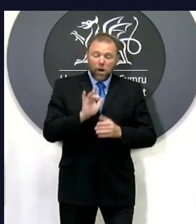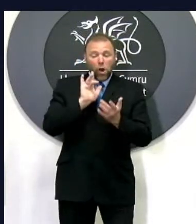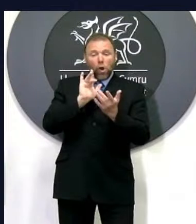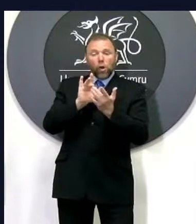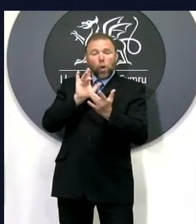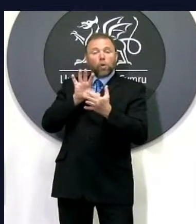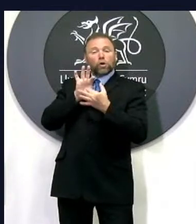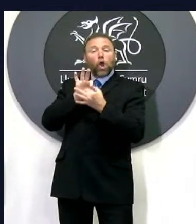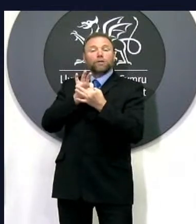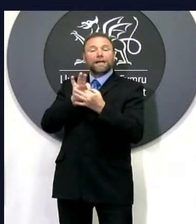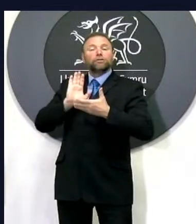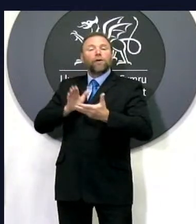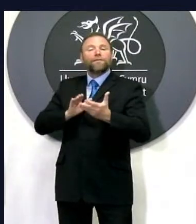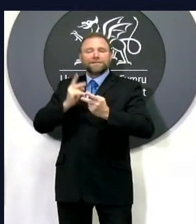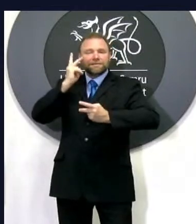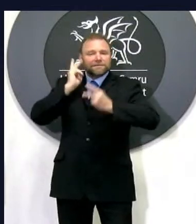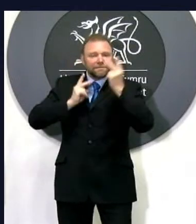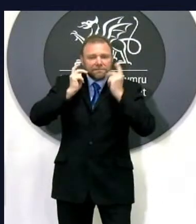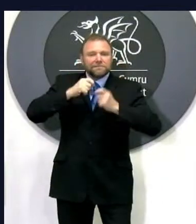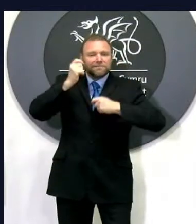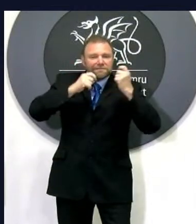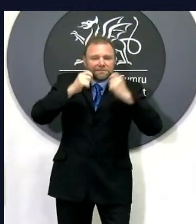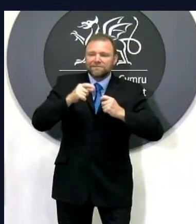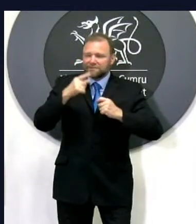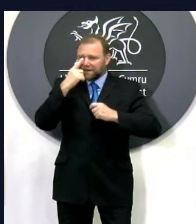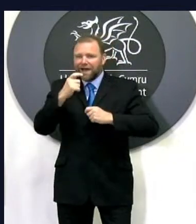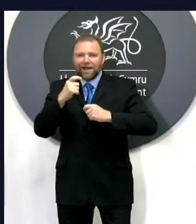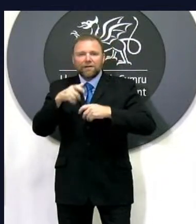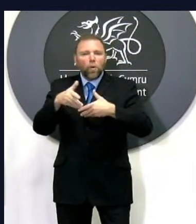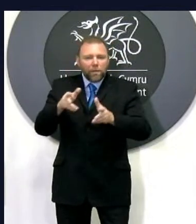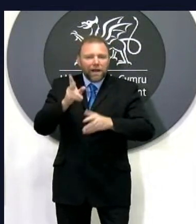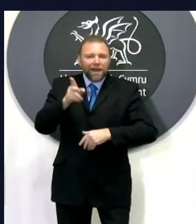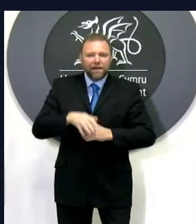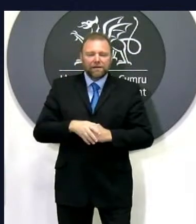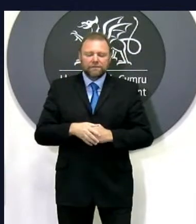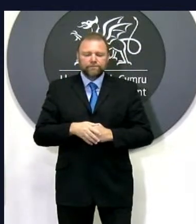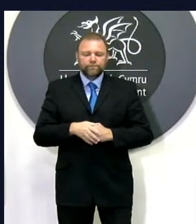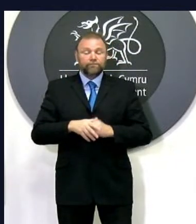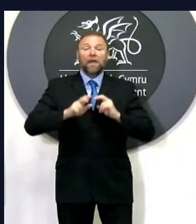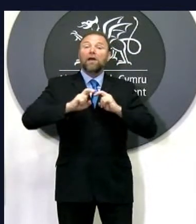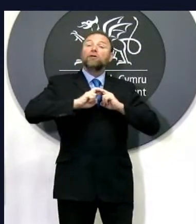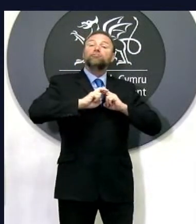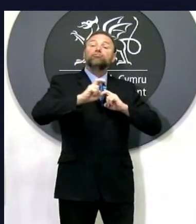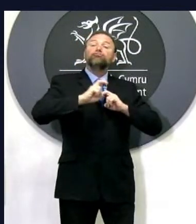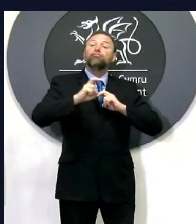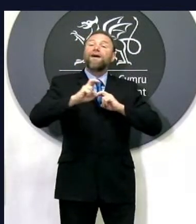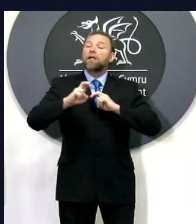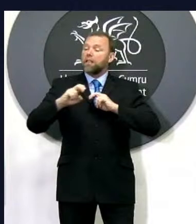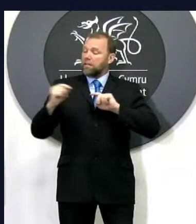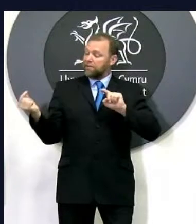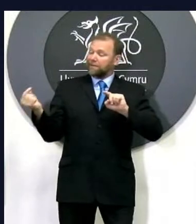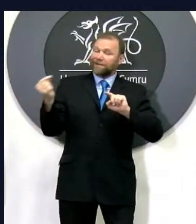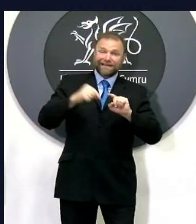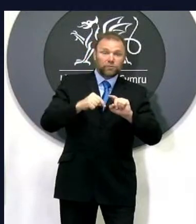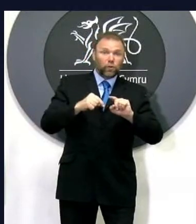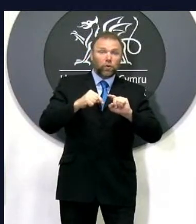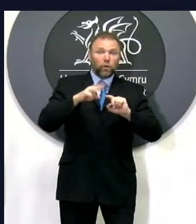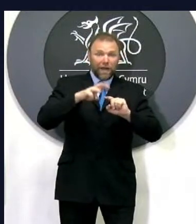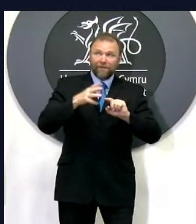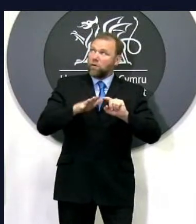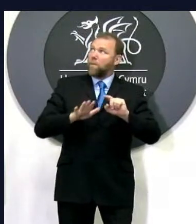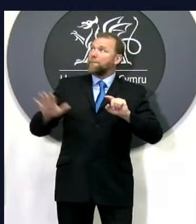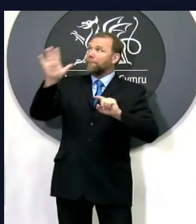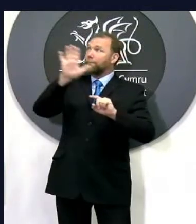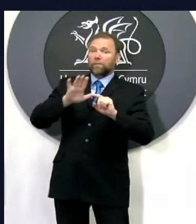reopen. Travel into and out of Wales from the rest of the UK and within the common travel area will